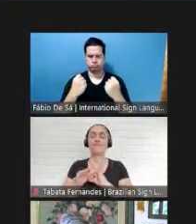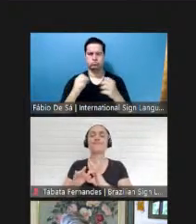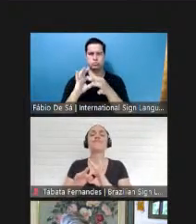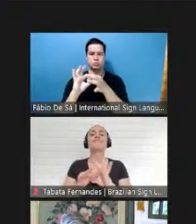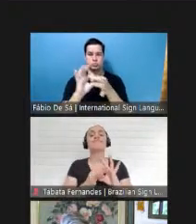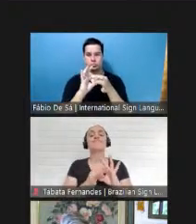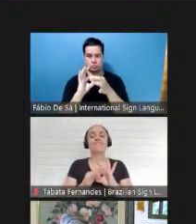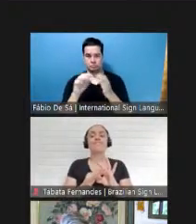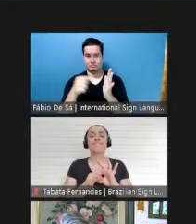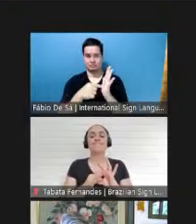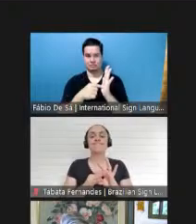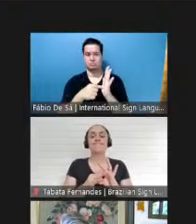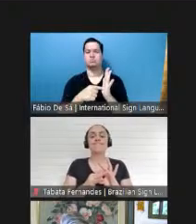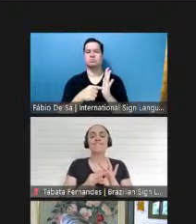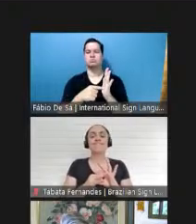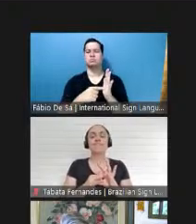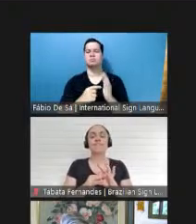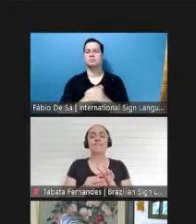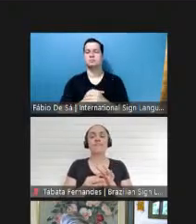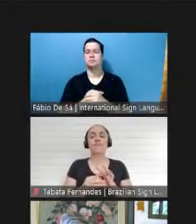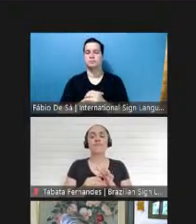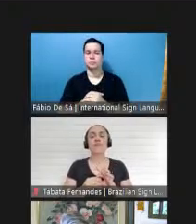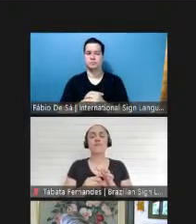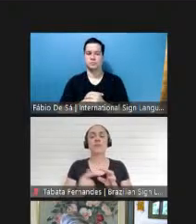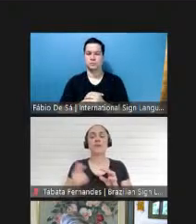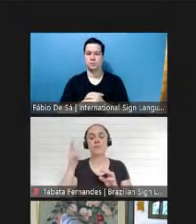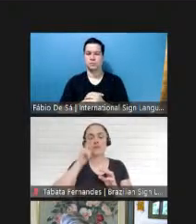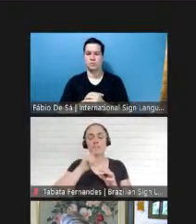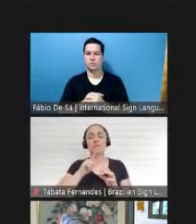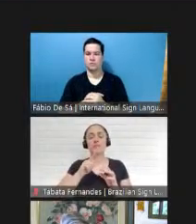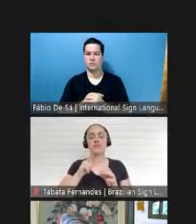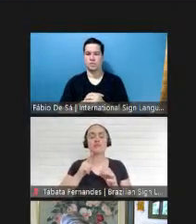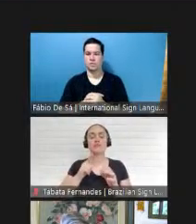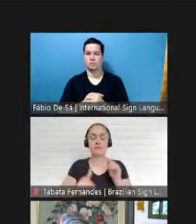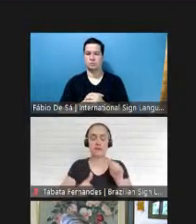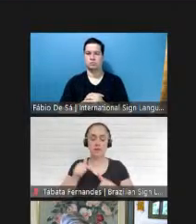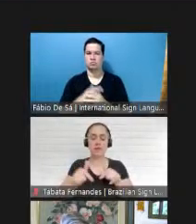and to really work as a community.